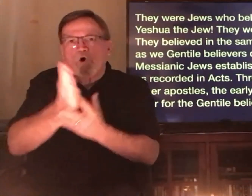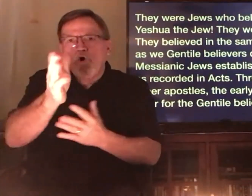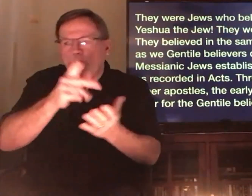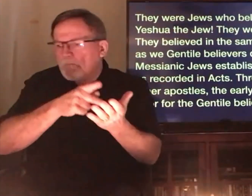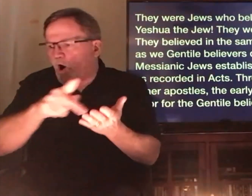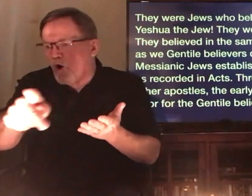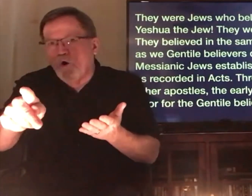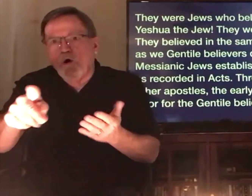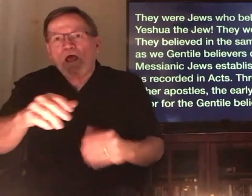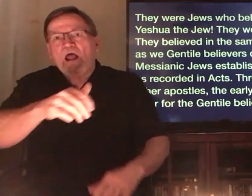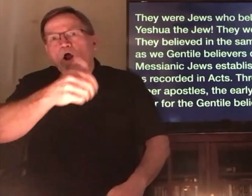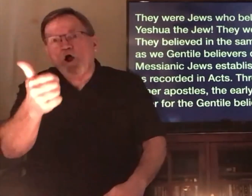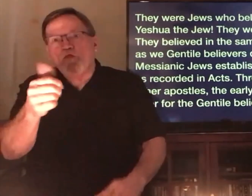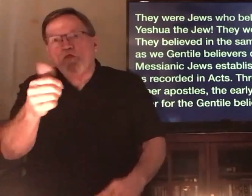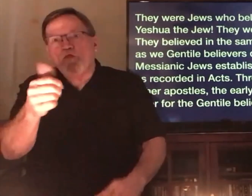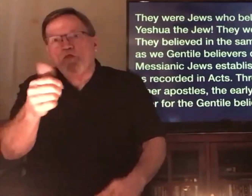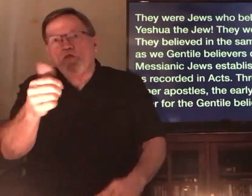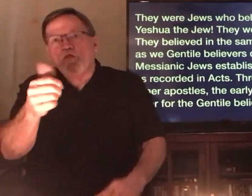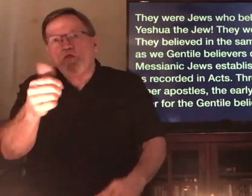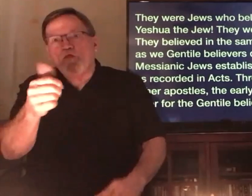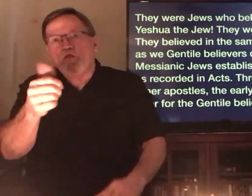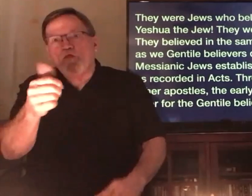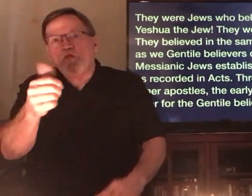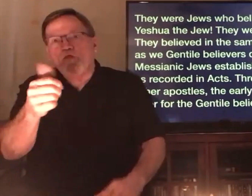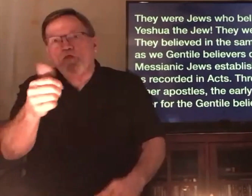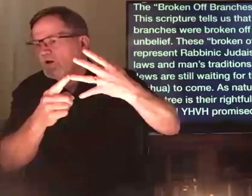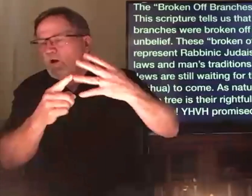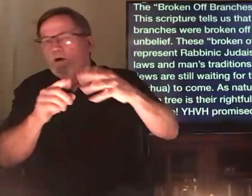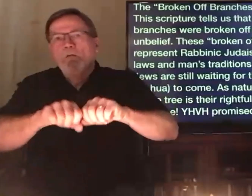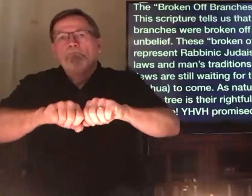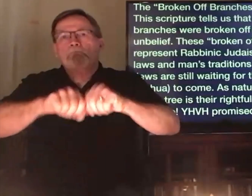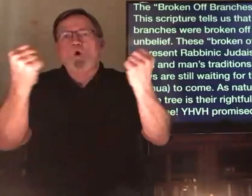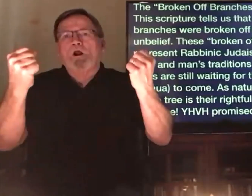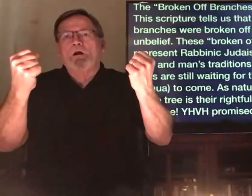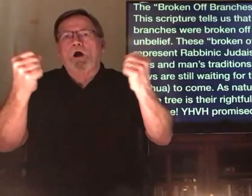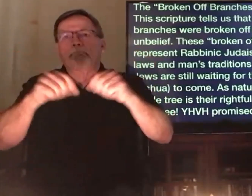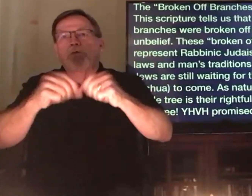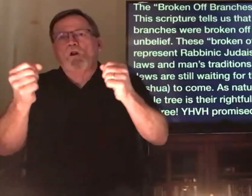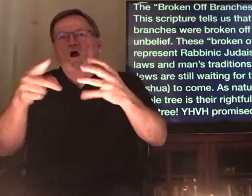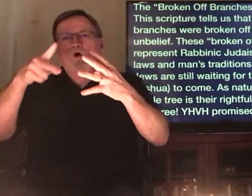what they call them. They celebrate the feast. And they